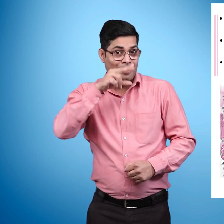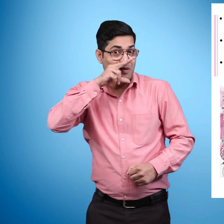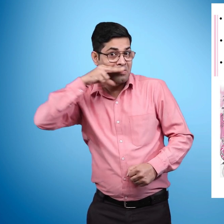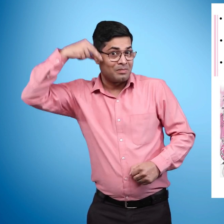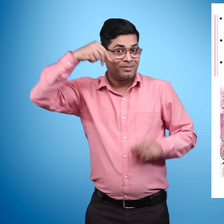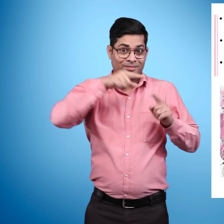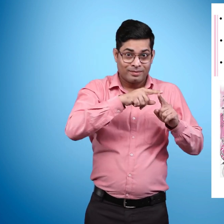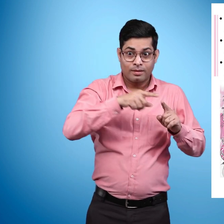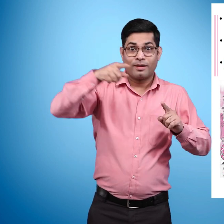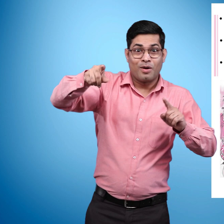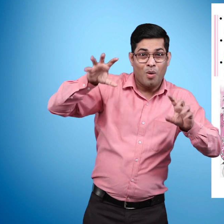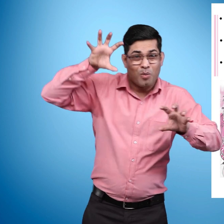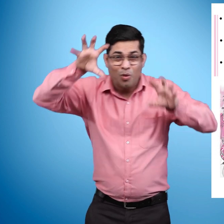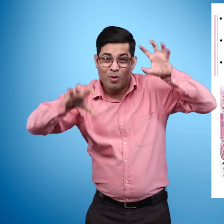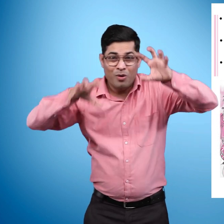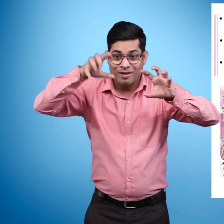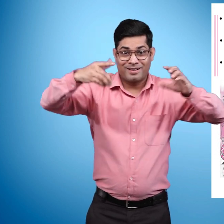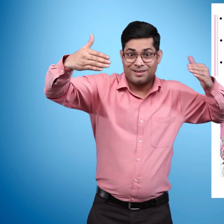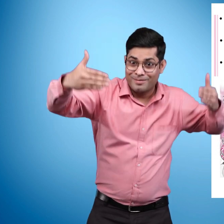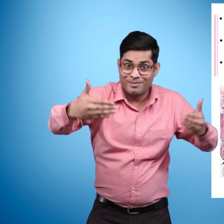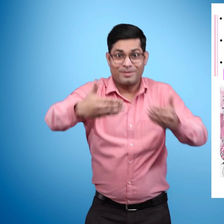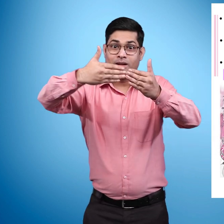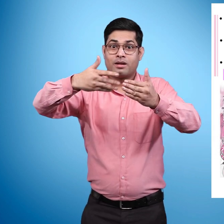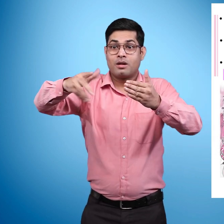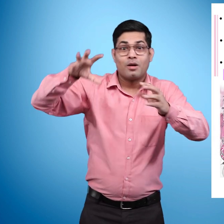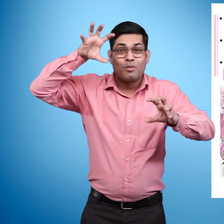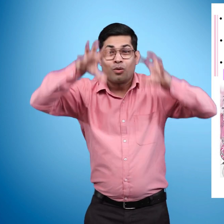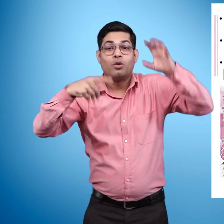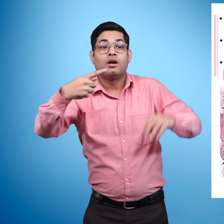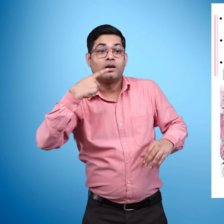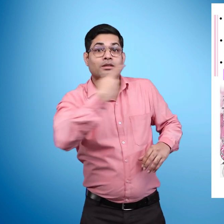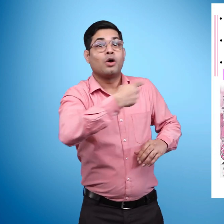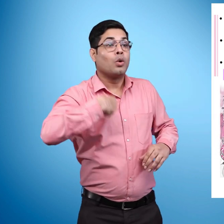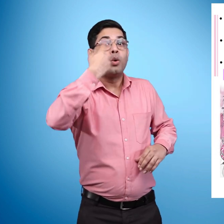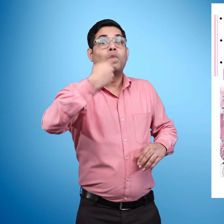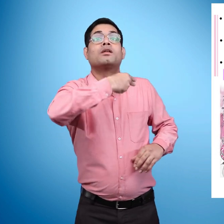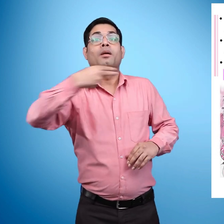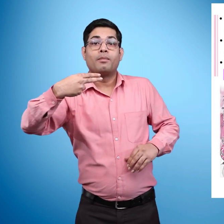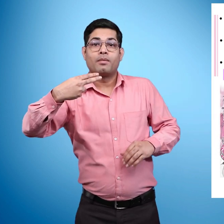Vijay Singh met a ghost who claimed he was his friend, Natwar.